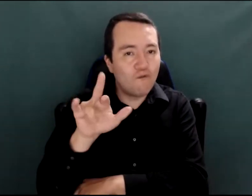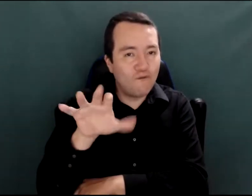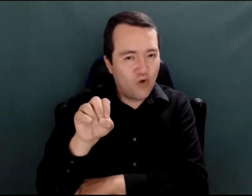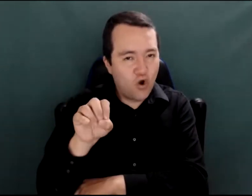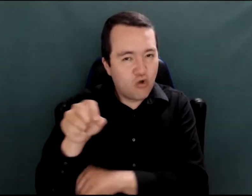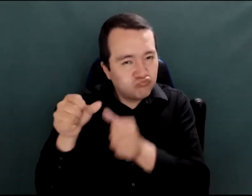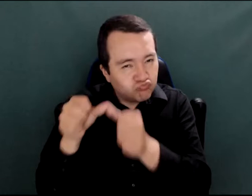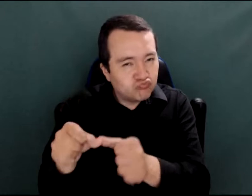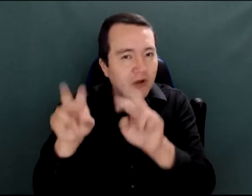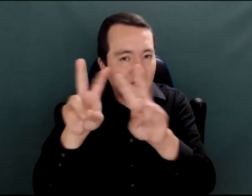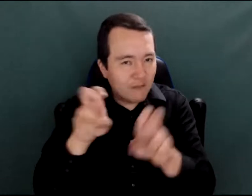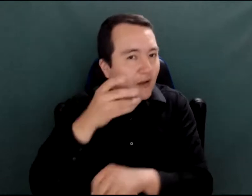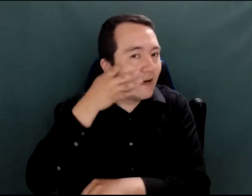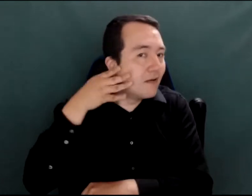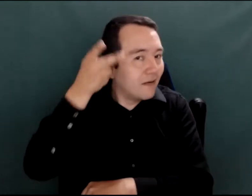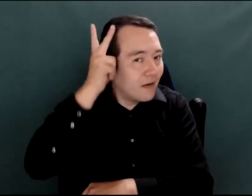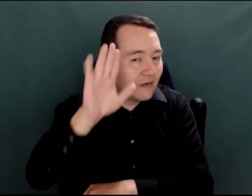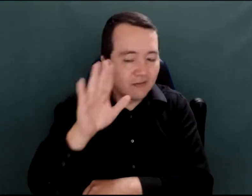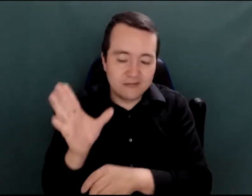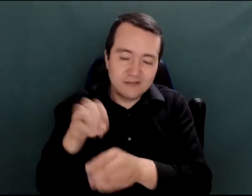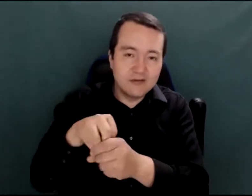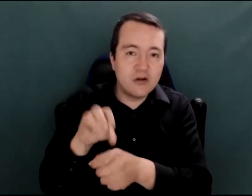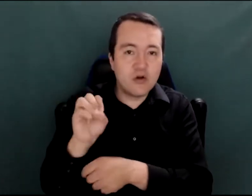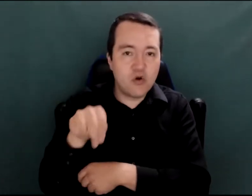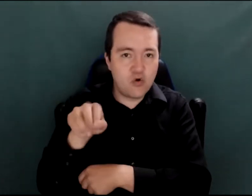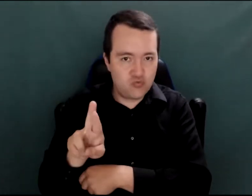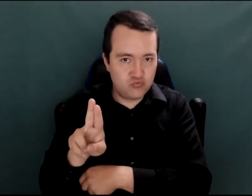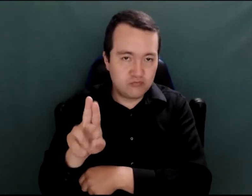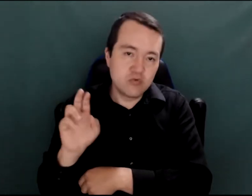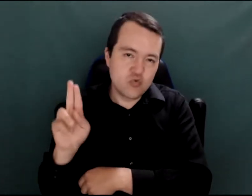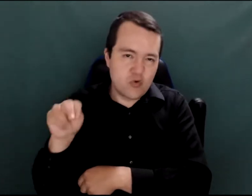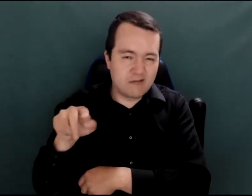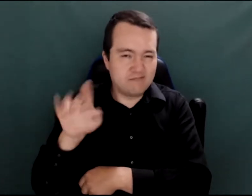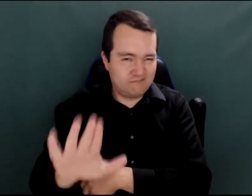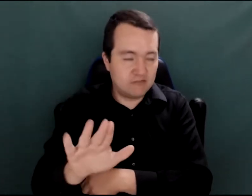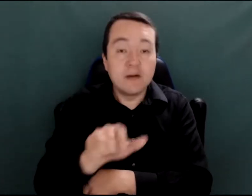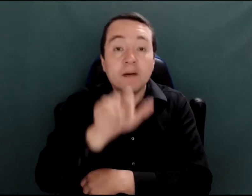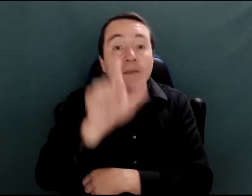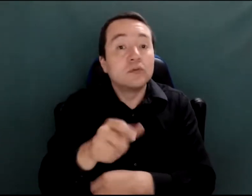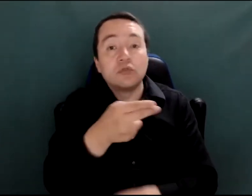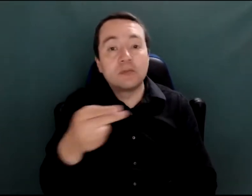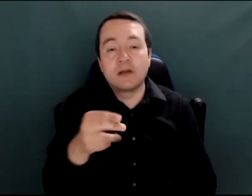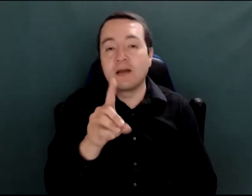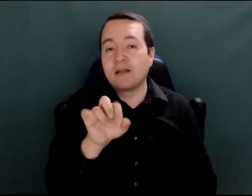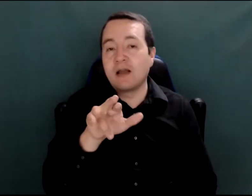floor to the permanent chair for Indigenous Matters.